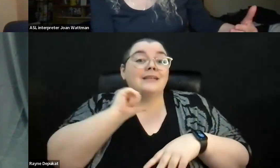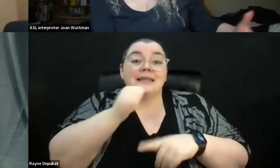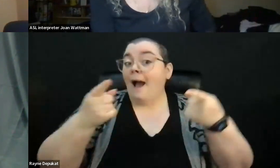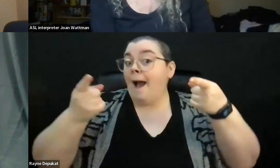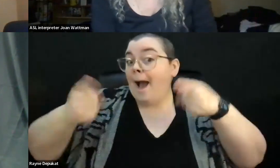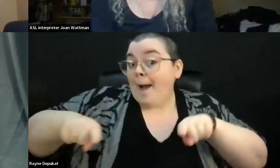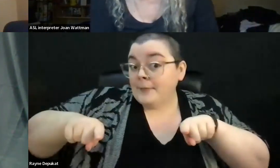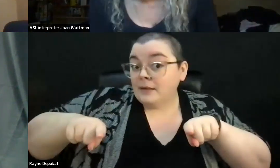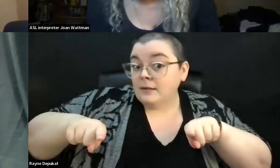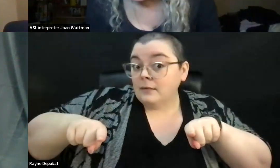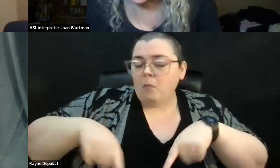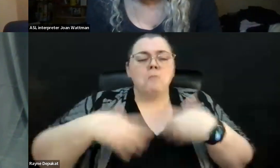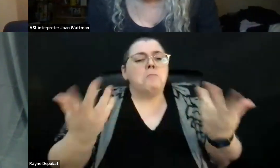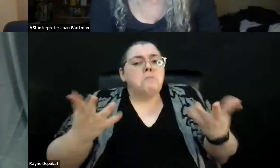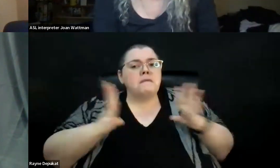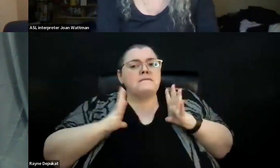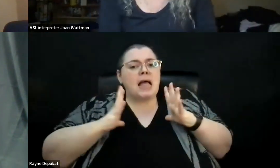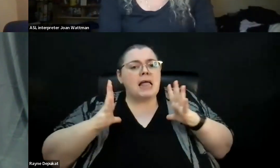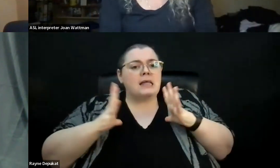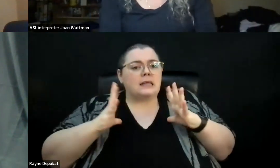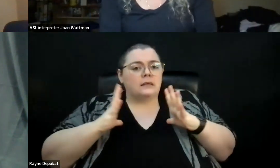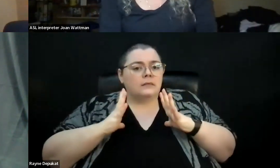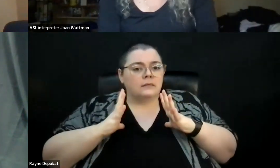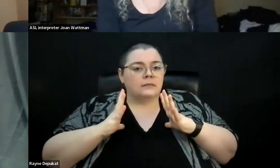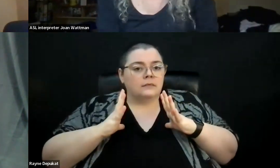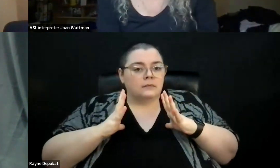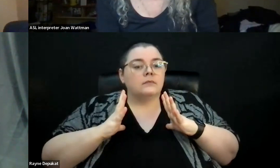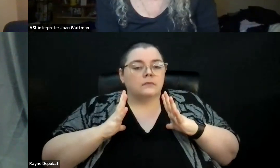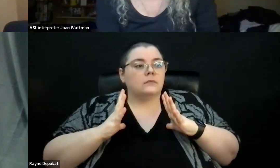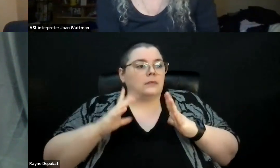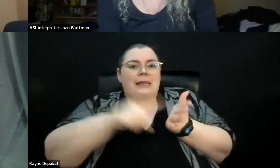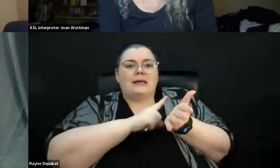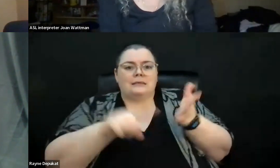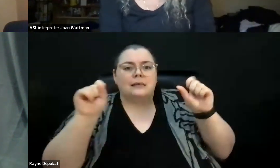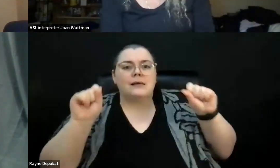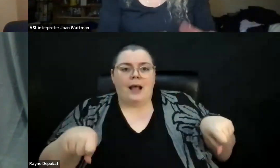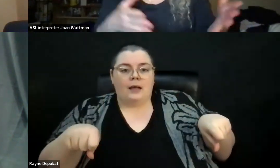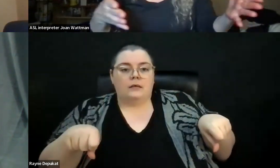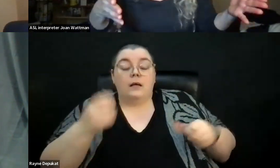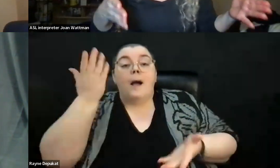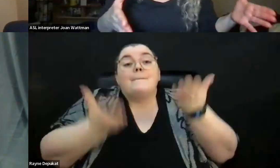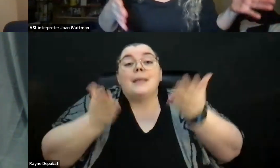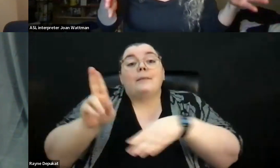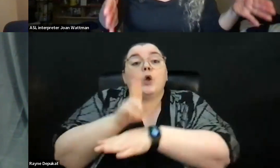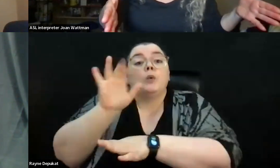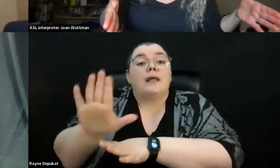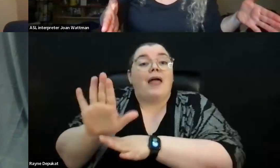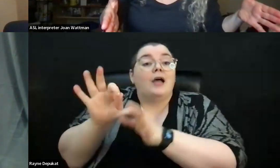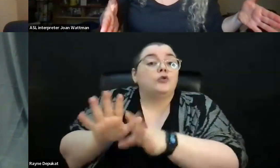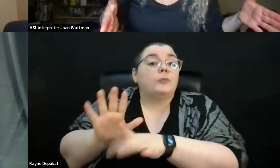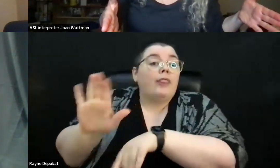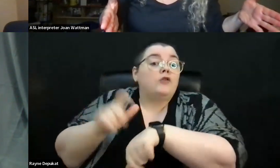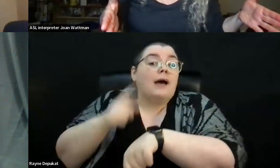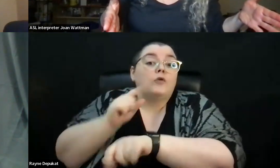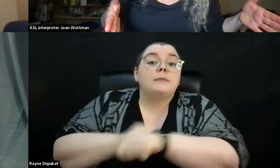is happening newsworthy within COVID, let's say, then we know a press conference might be coming up, and we can always book a